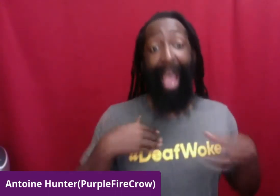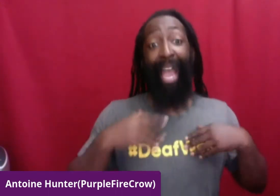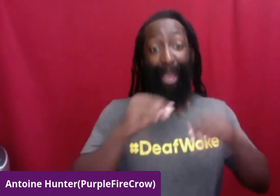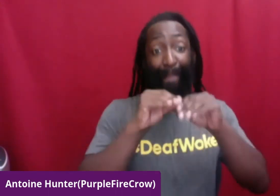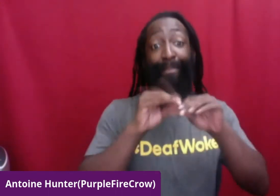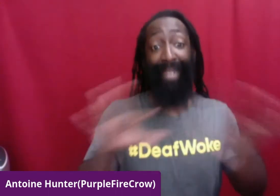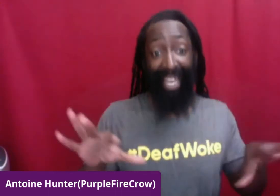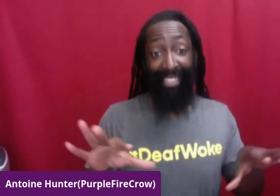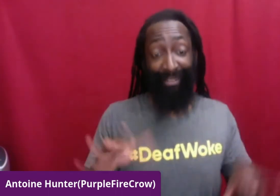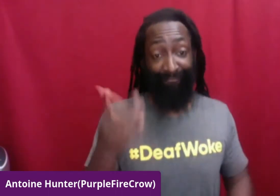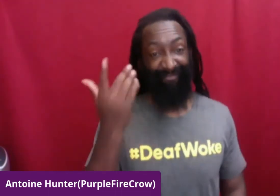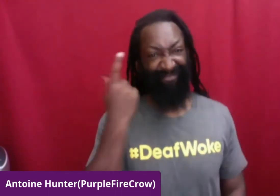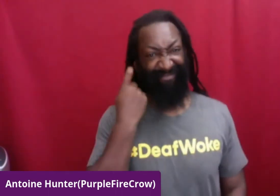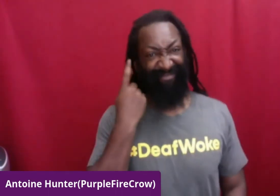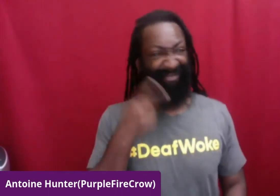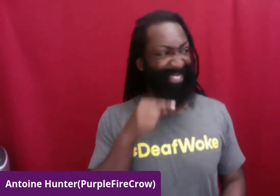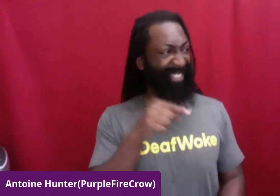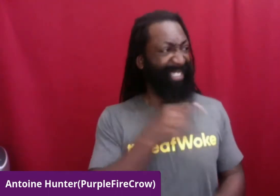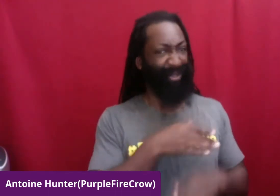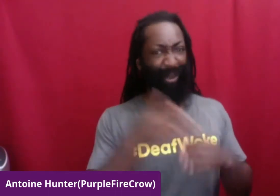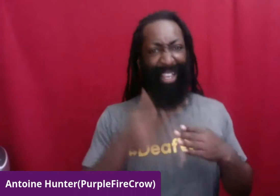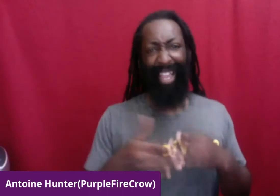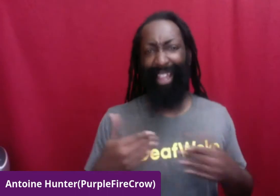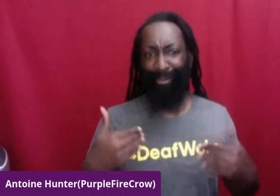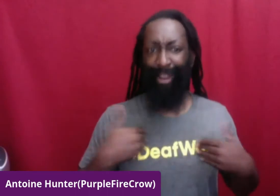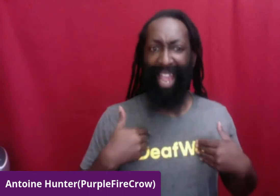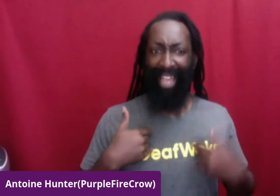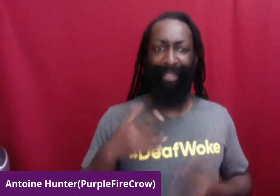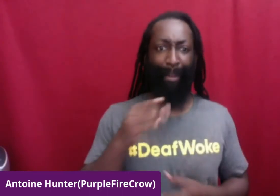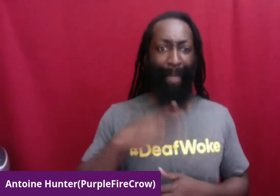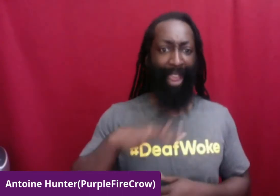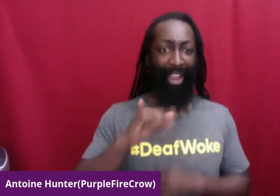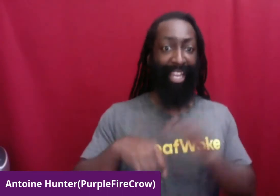2021. Let me let you know, I'm tired. However, I'm blessed.